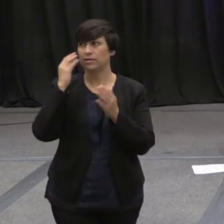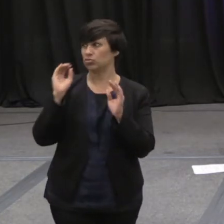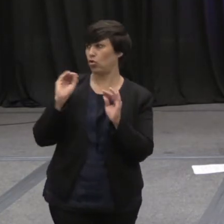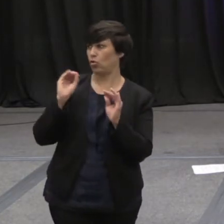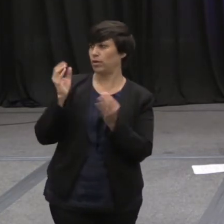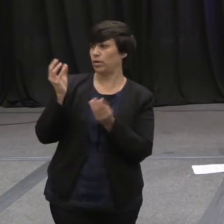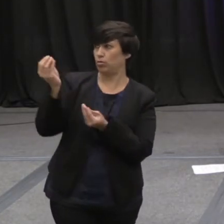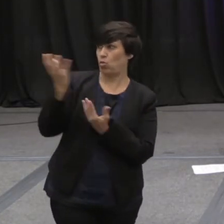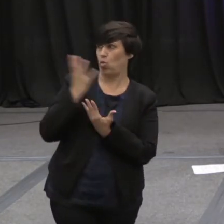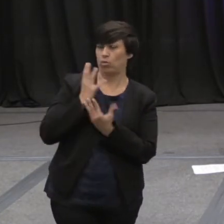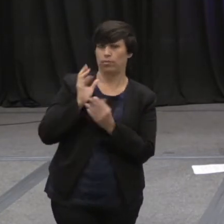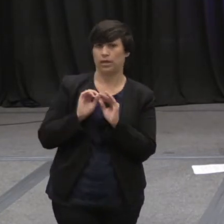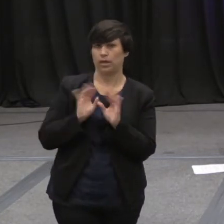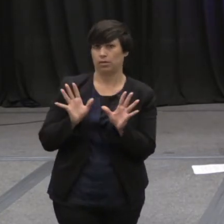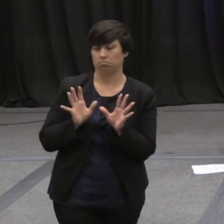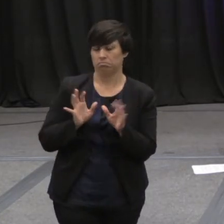me.